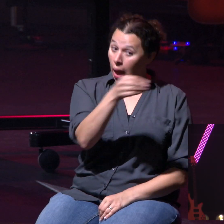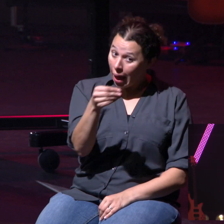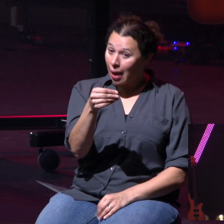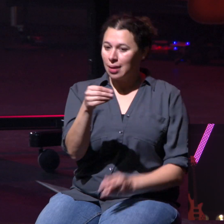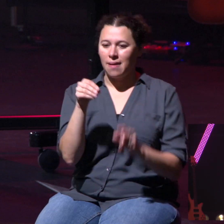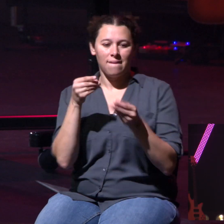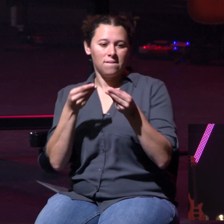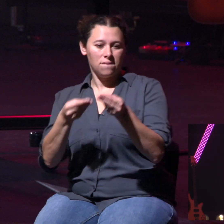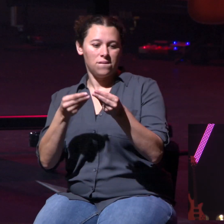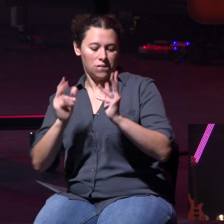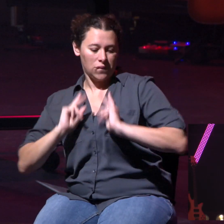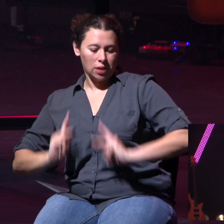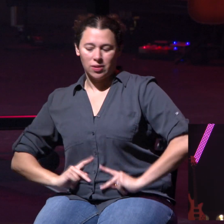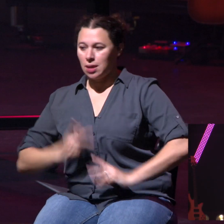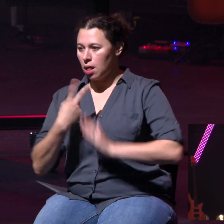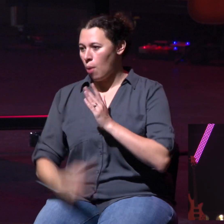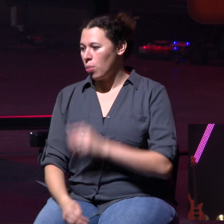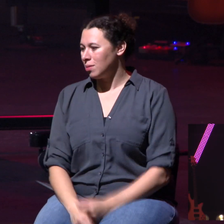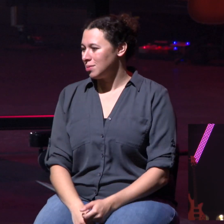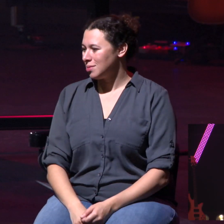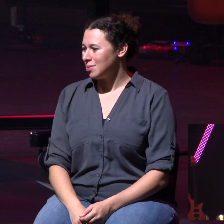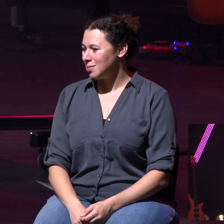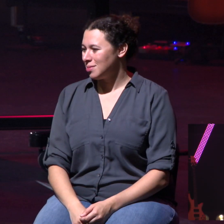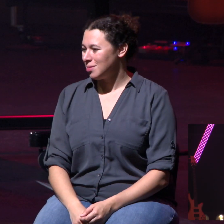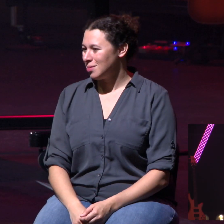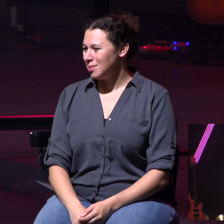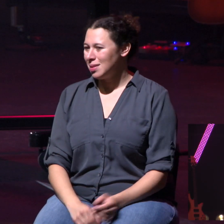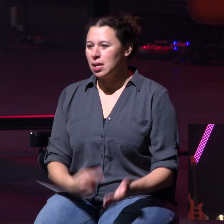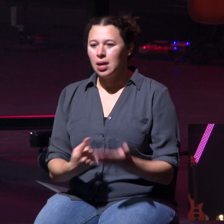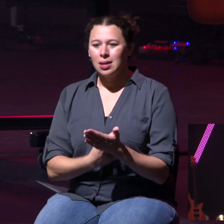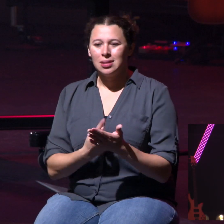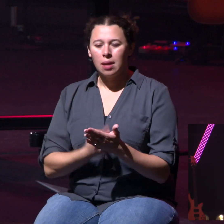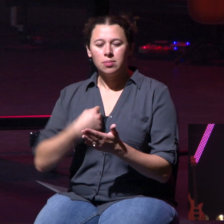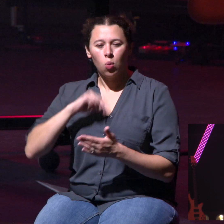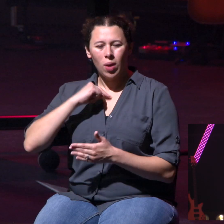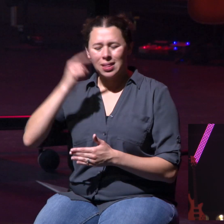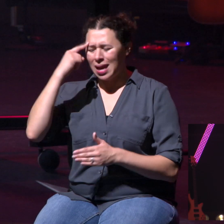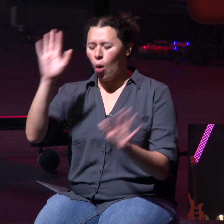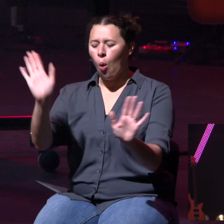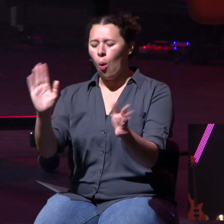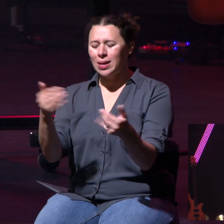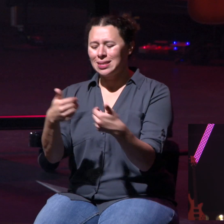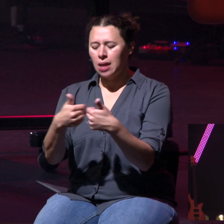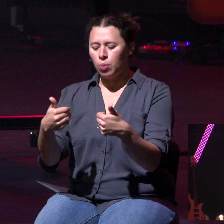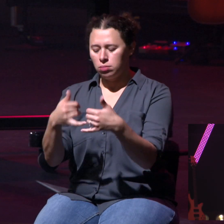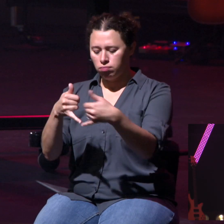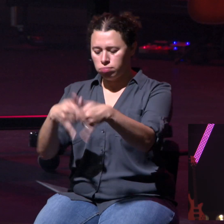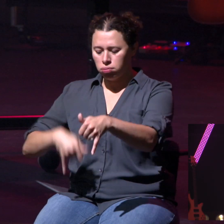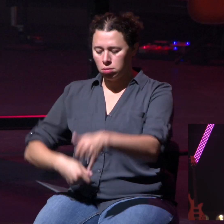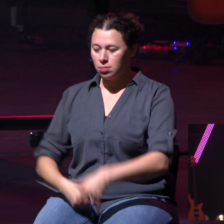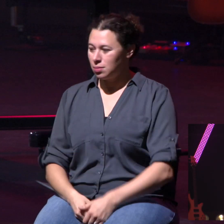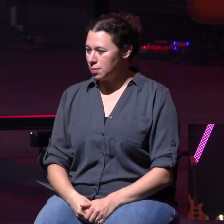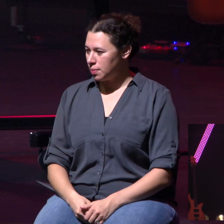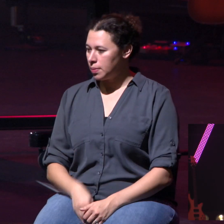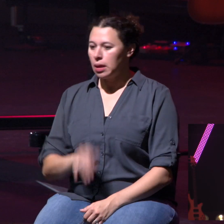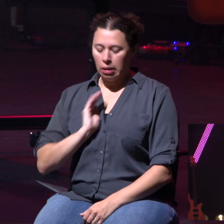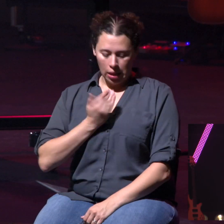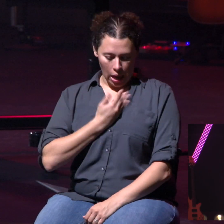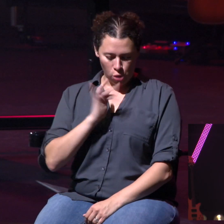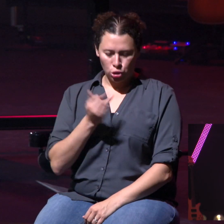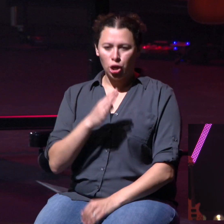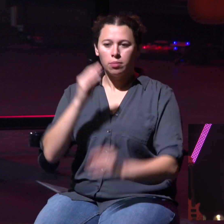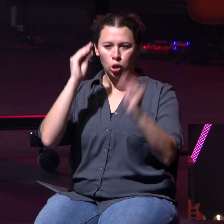feed them physically. Sometimes, though, I think we draw a line between the two. It's like, well, our job is just to give them the truth. Our job is just to give them the